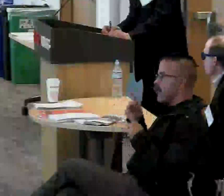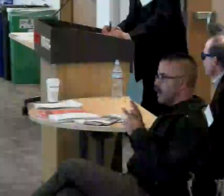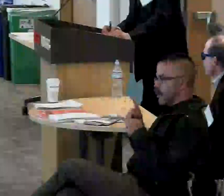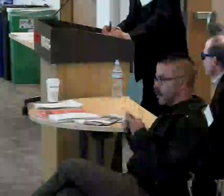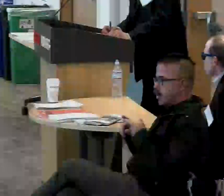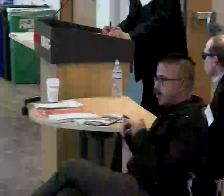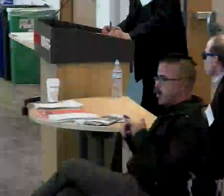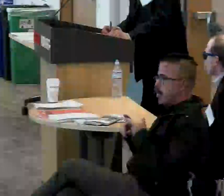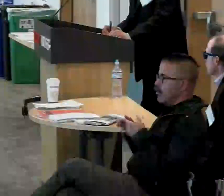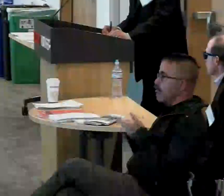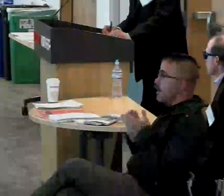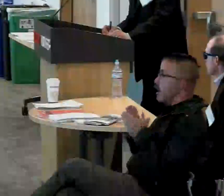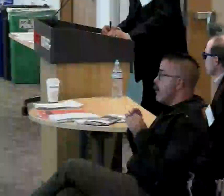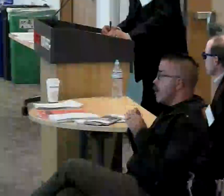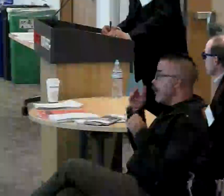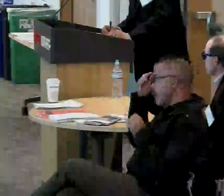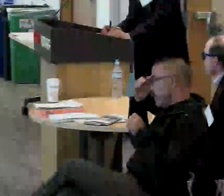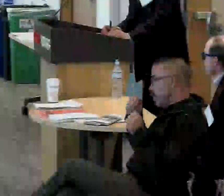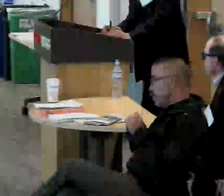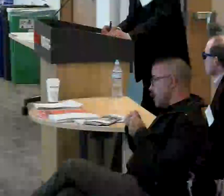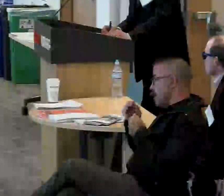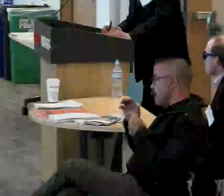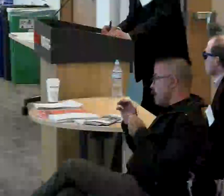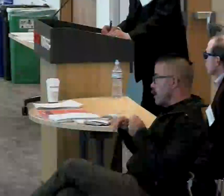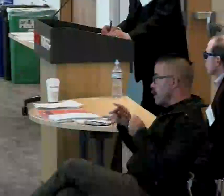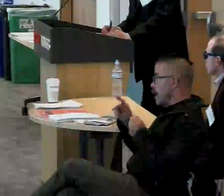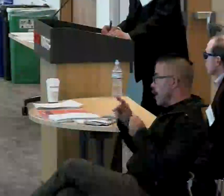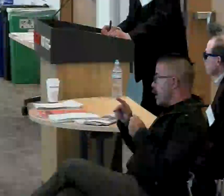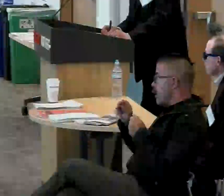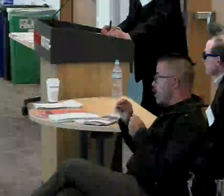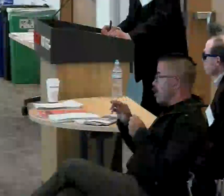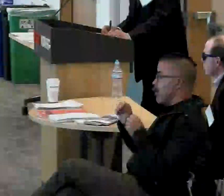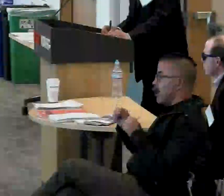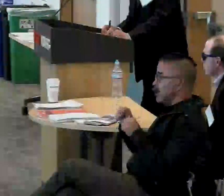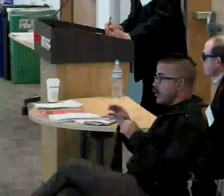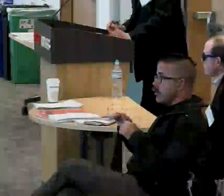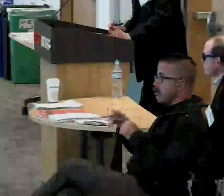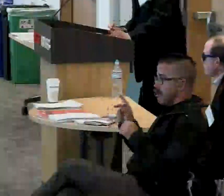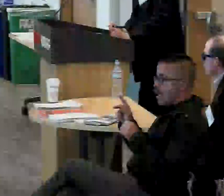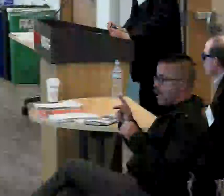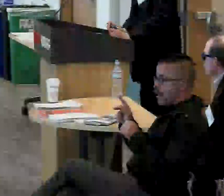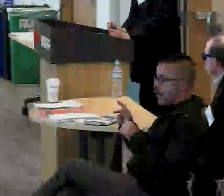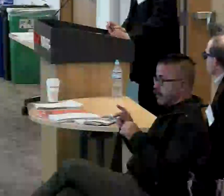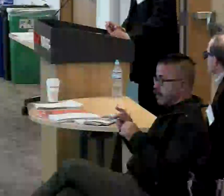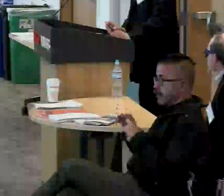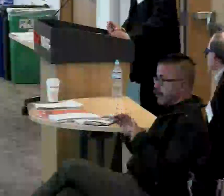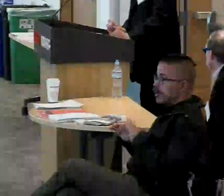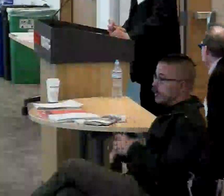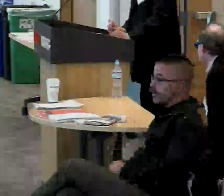to become more familiar with the banker and with the possible bank. Okay.